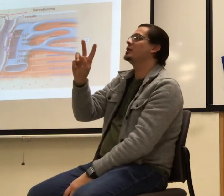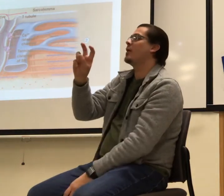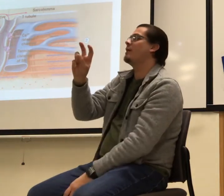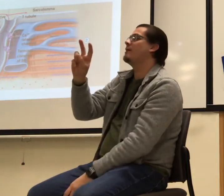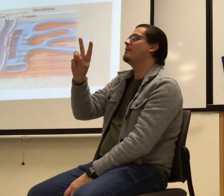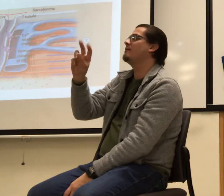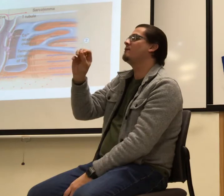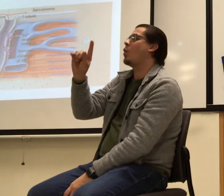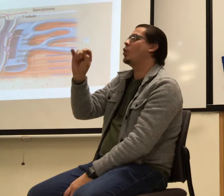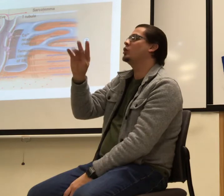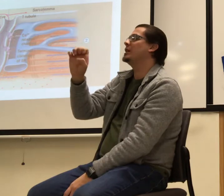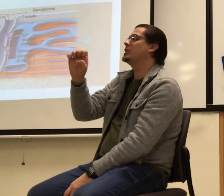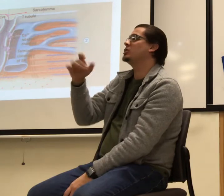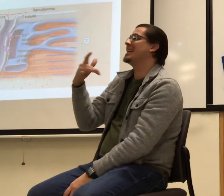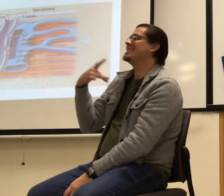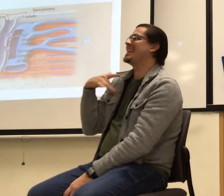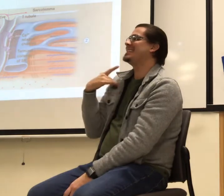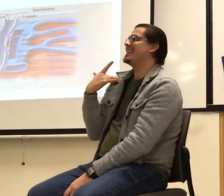calcium release channels.